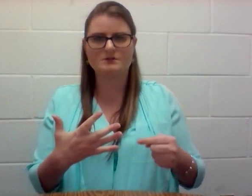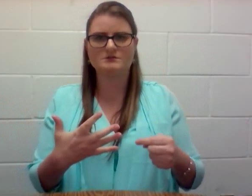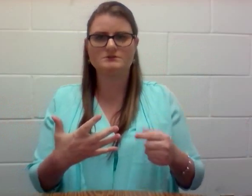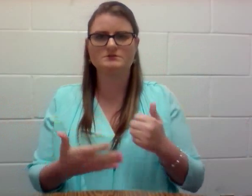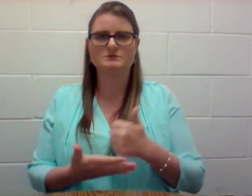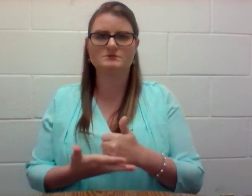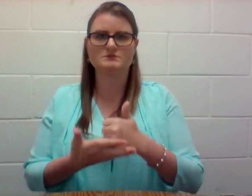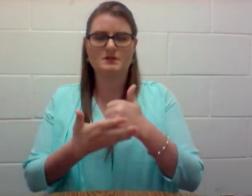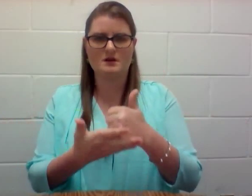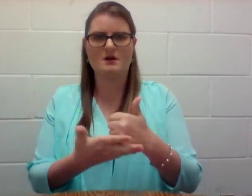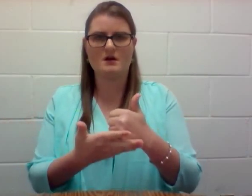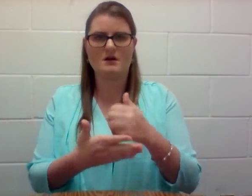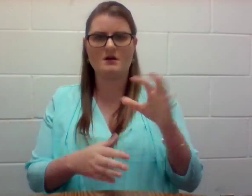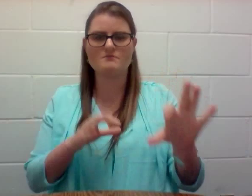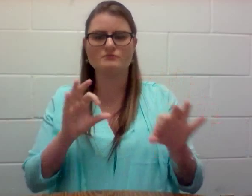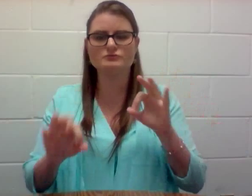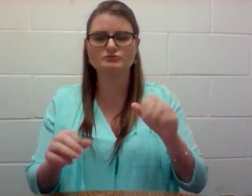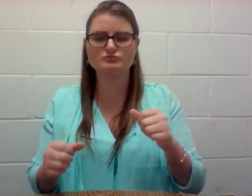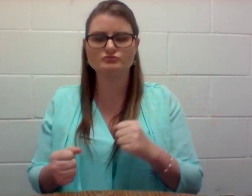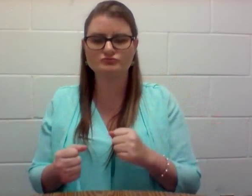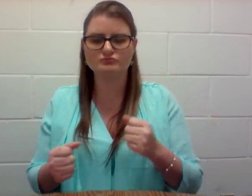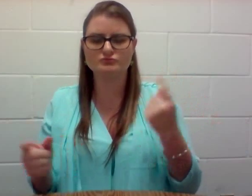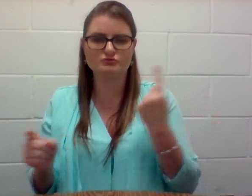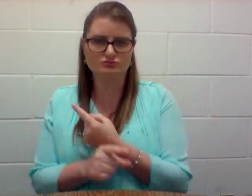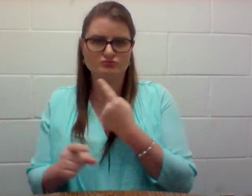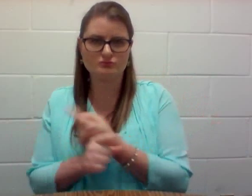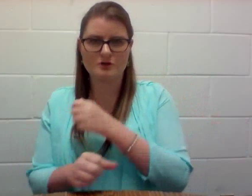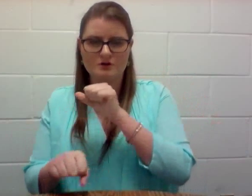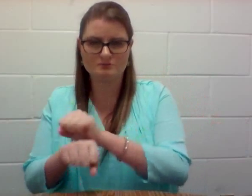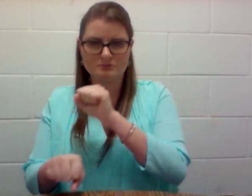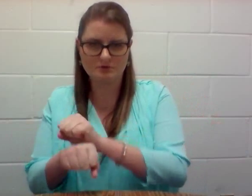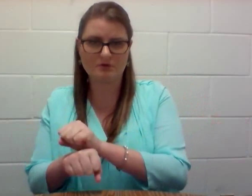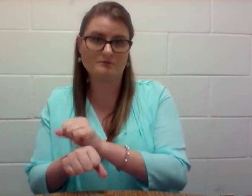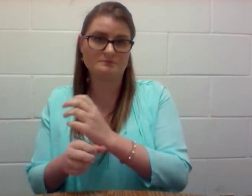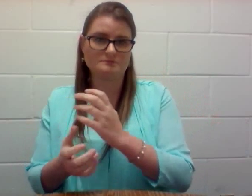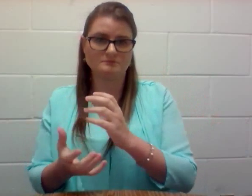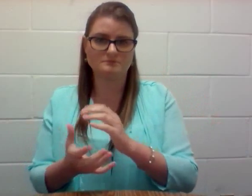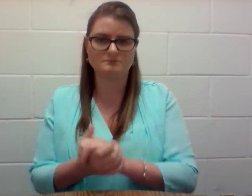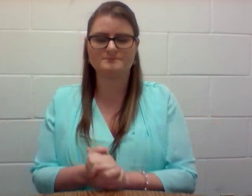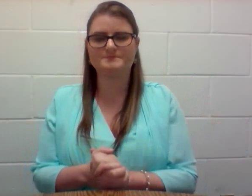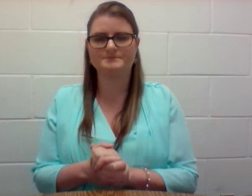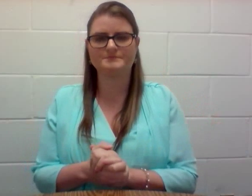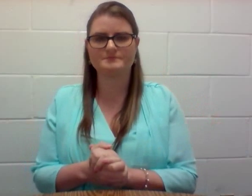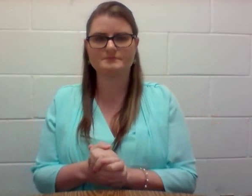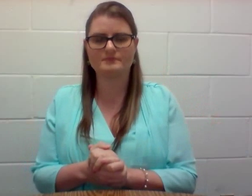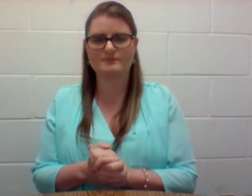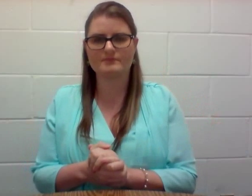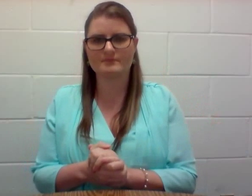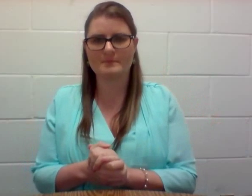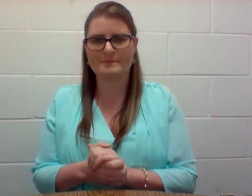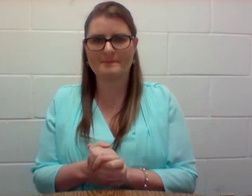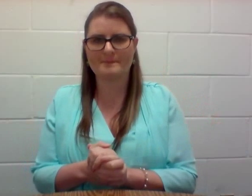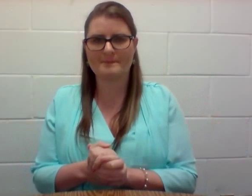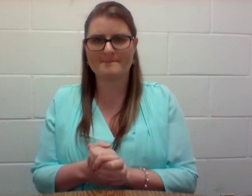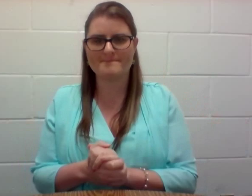appropriate for men and women, which aren't. It seems to me that all the acts of influence or guidance